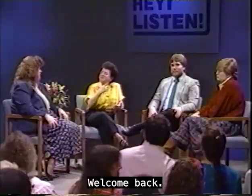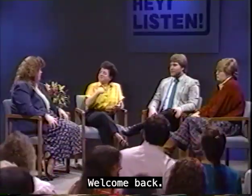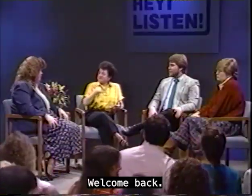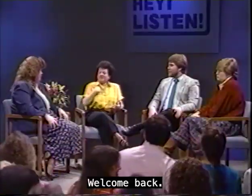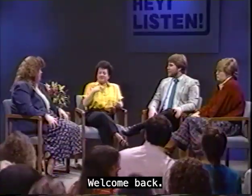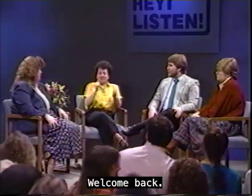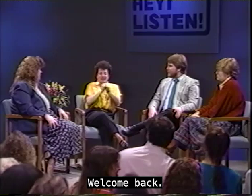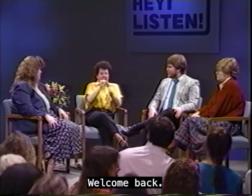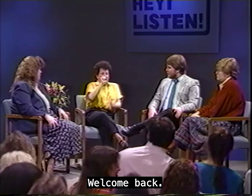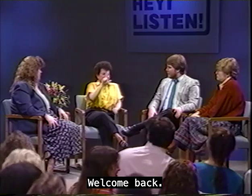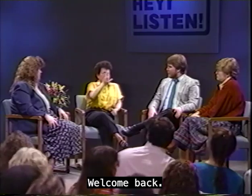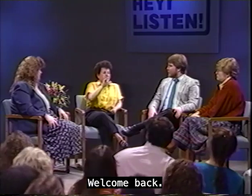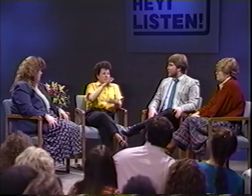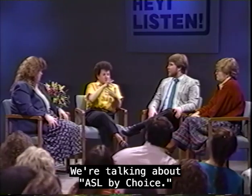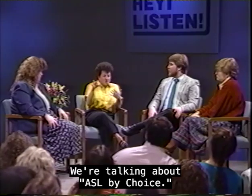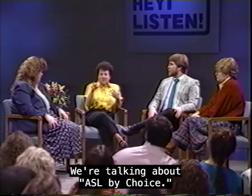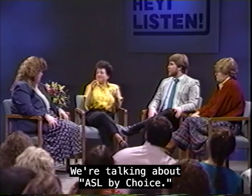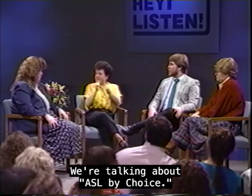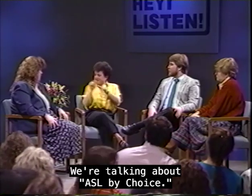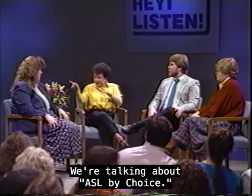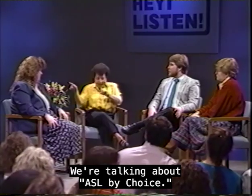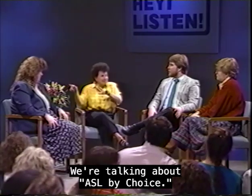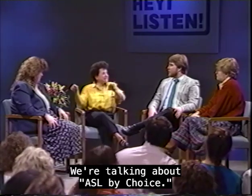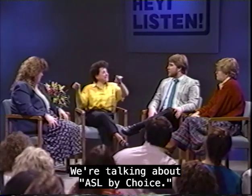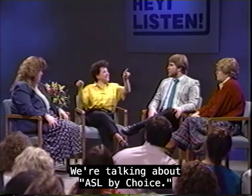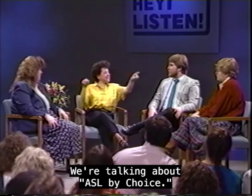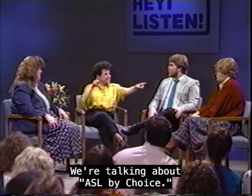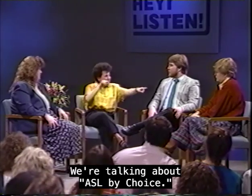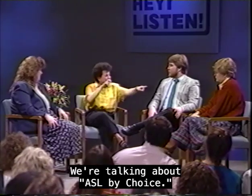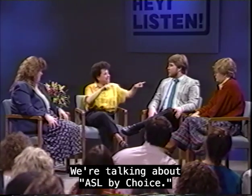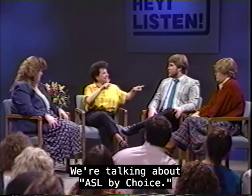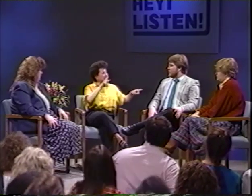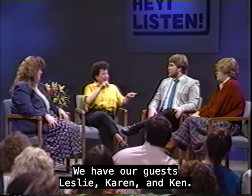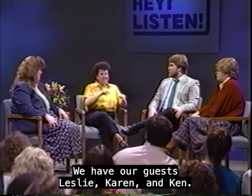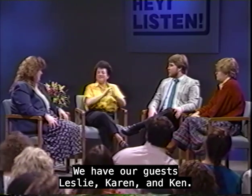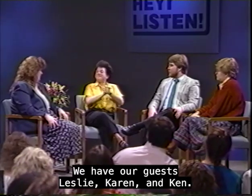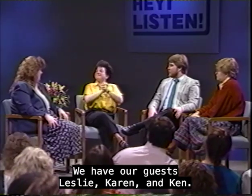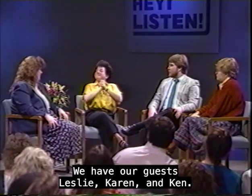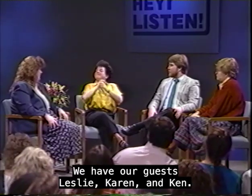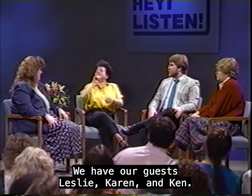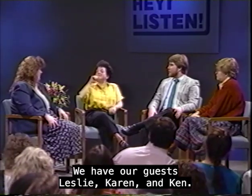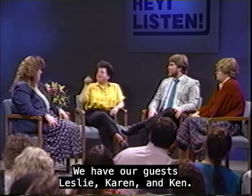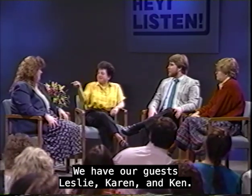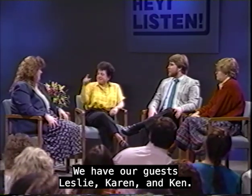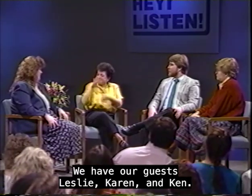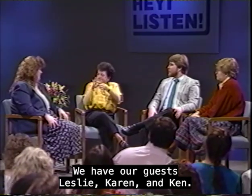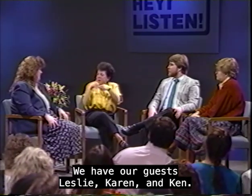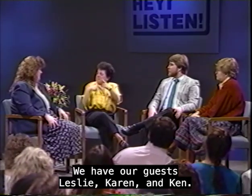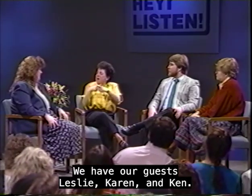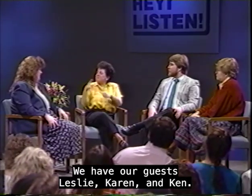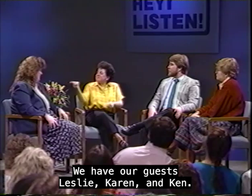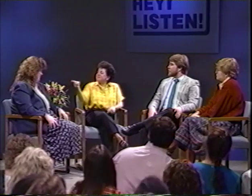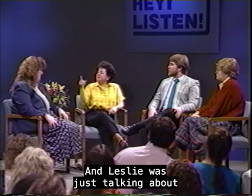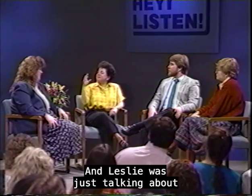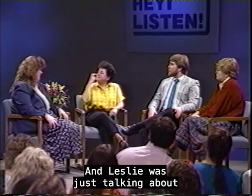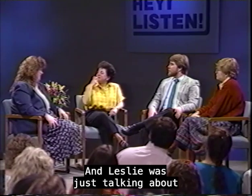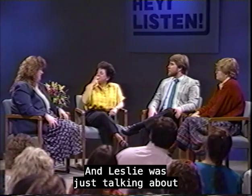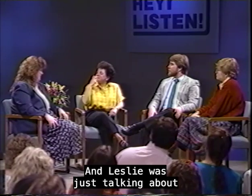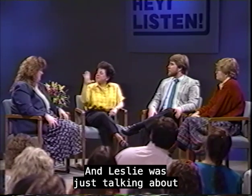Welcome back. We're talking about ASL by choice. We have our guests Leslie, Karen, and Ken. And Leslie was just